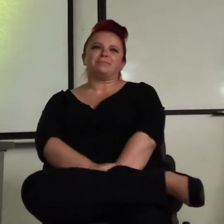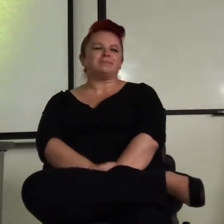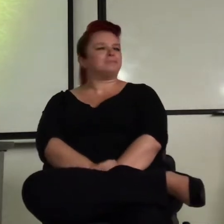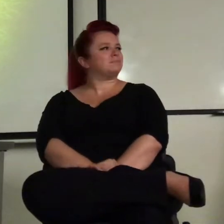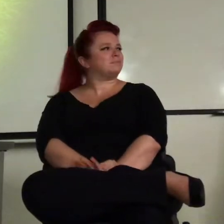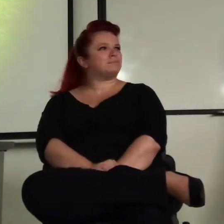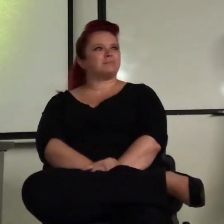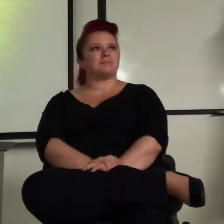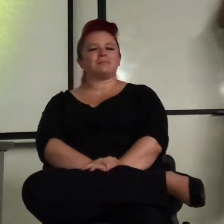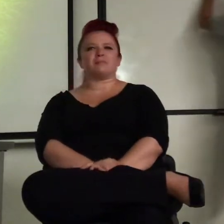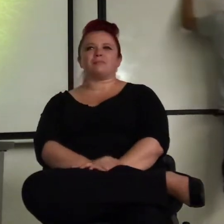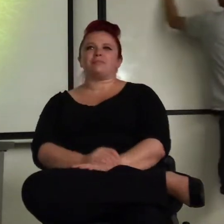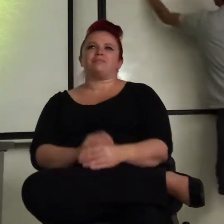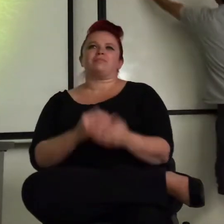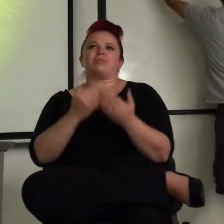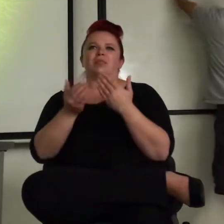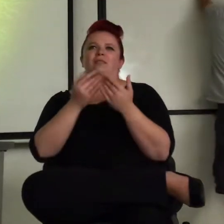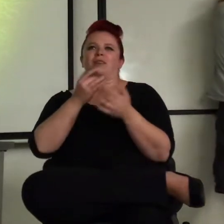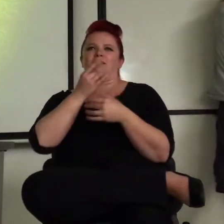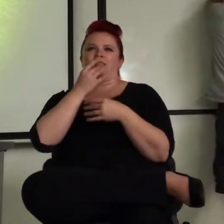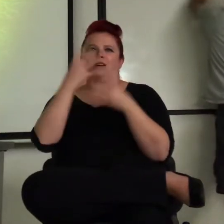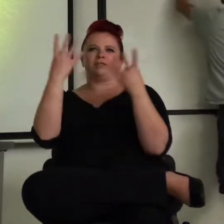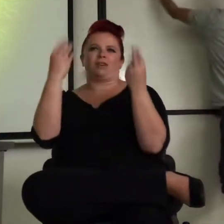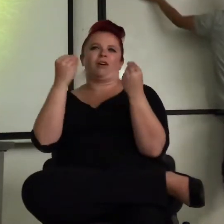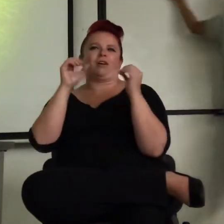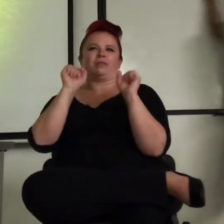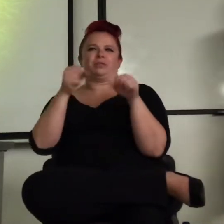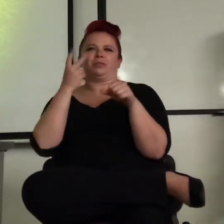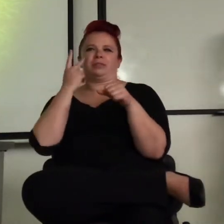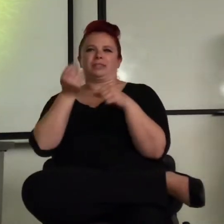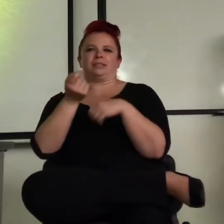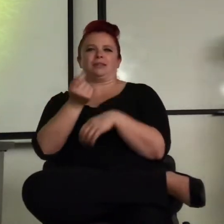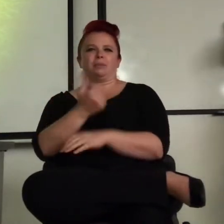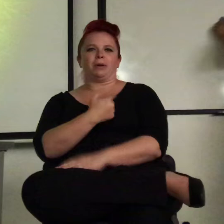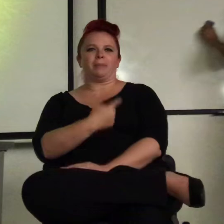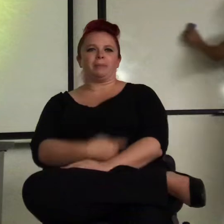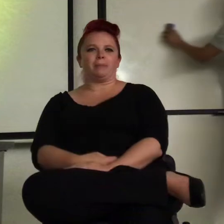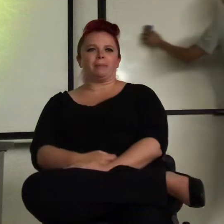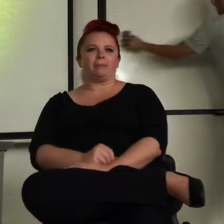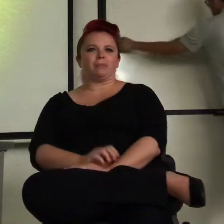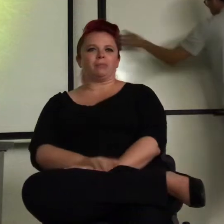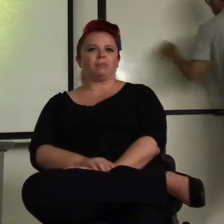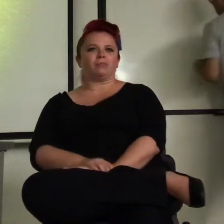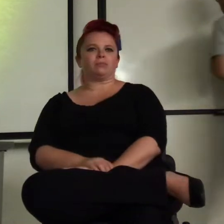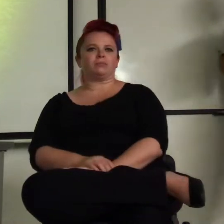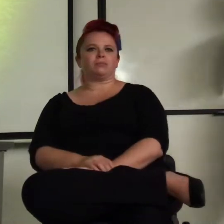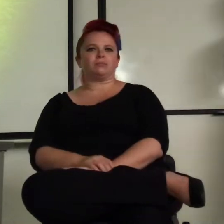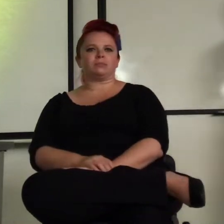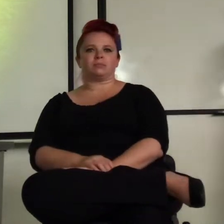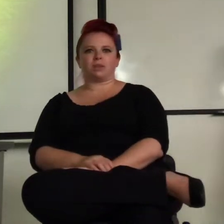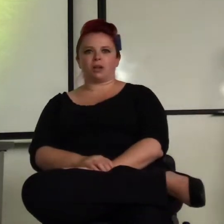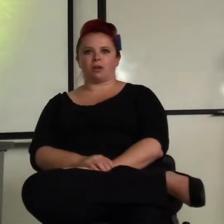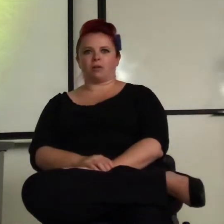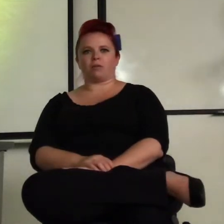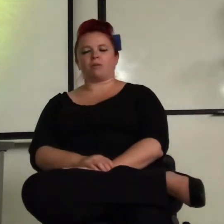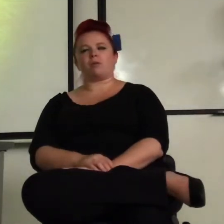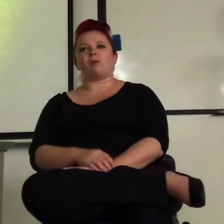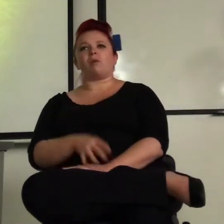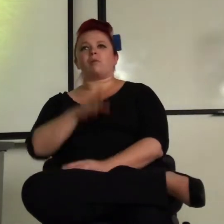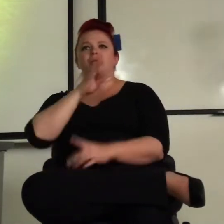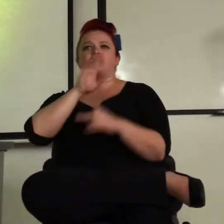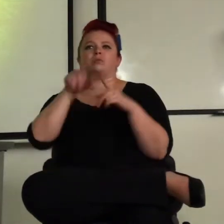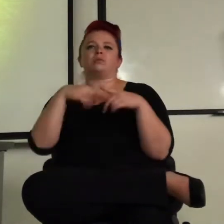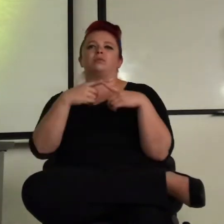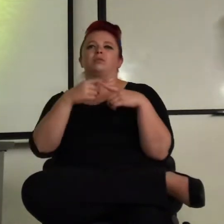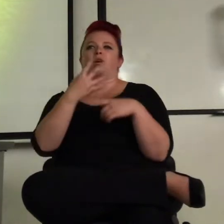Even with the lights off, I think you can still see this a little bit. We're going to talk about 4 parts of the